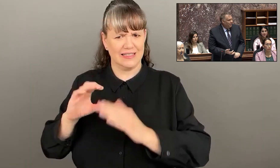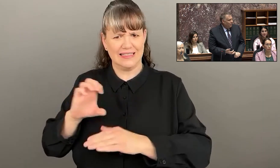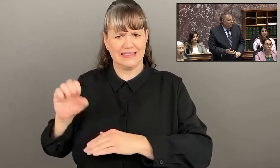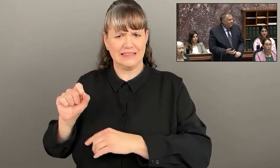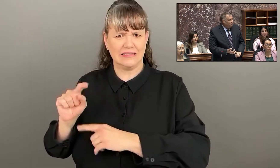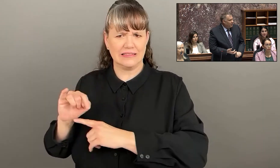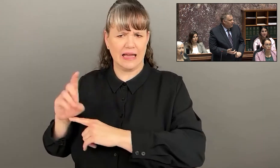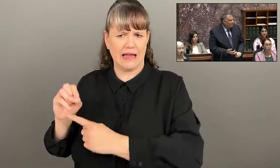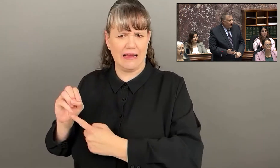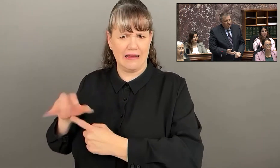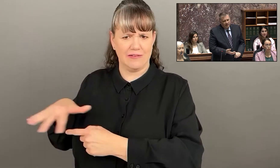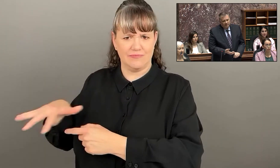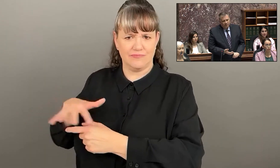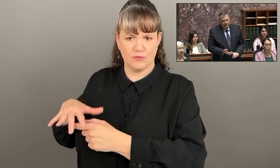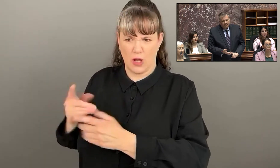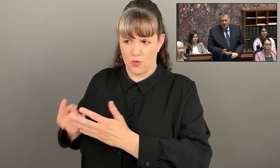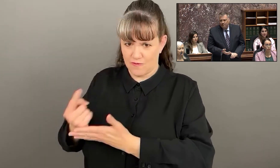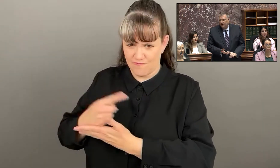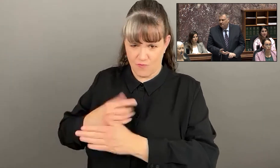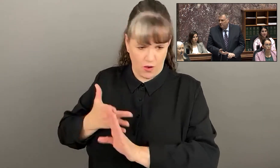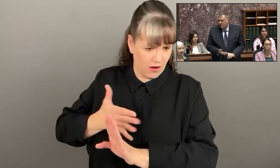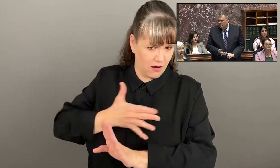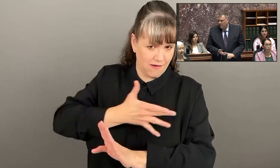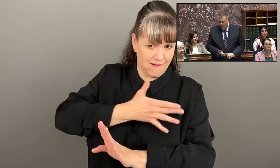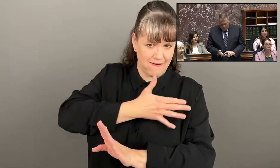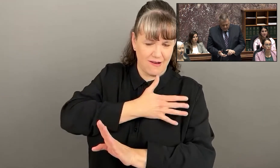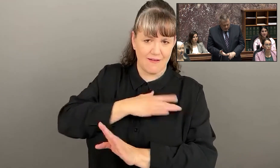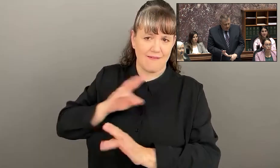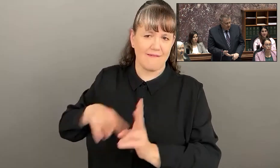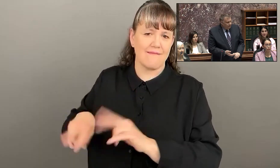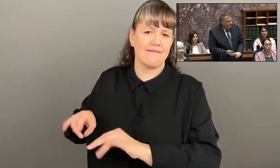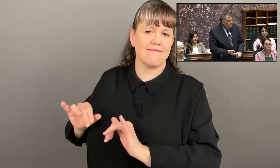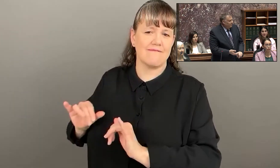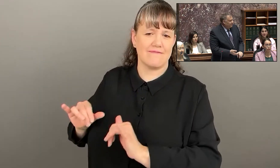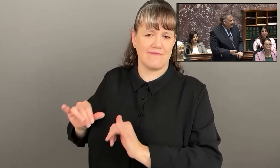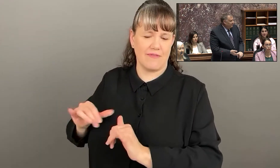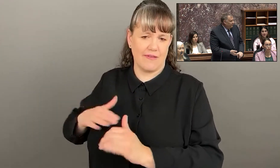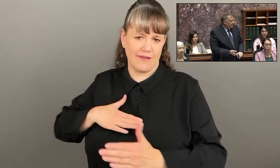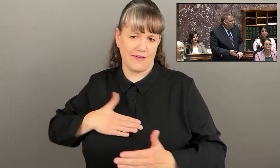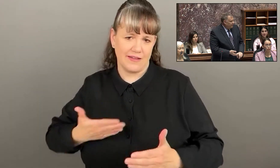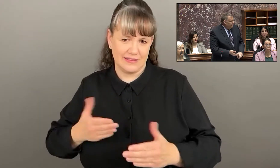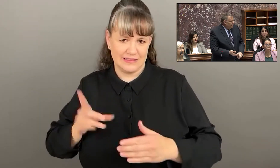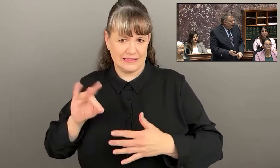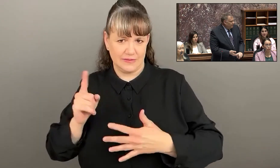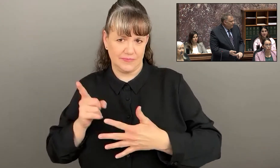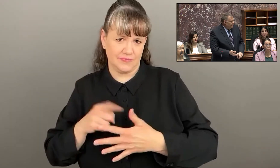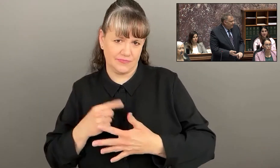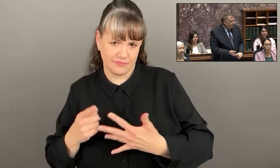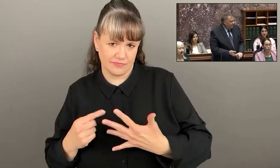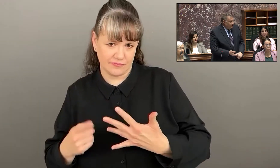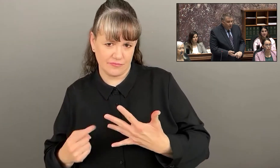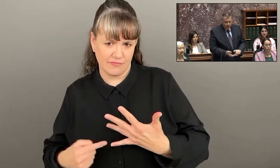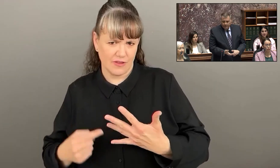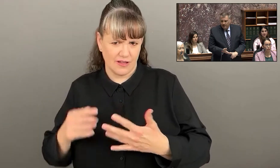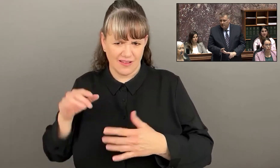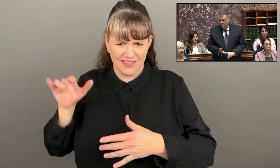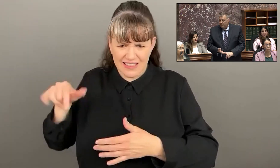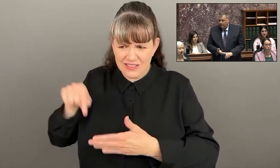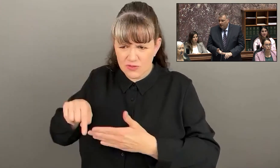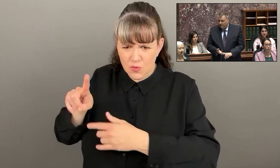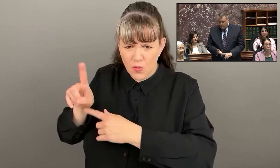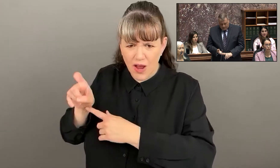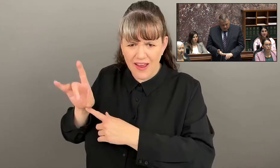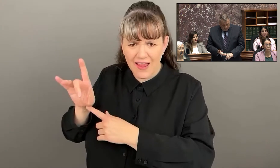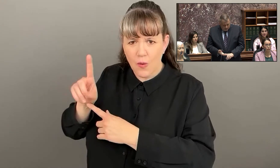finally once the media started asking questions months later. We find out it's for $175,000 for 6 months. We find out